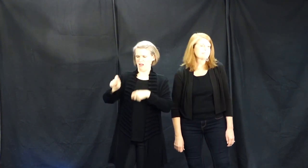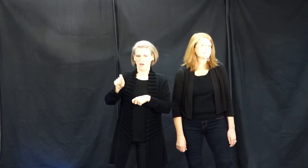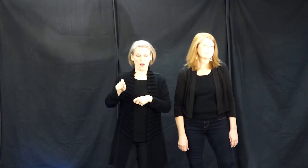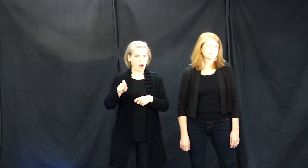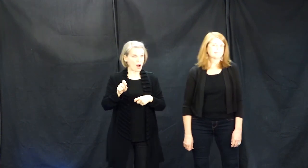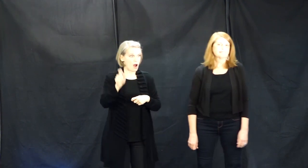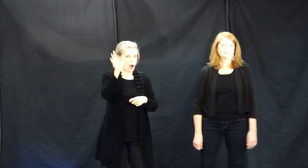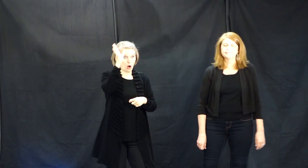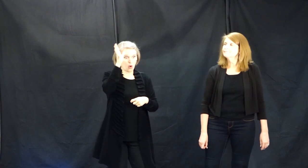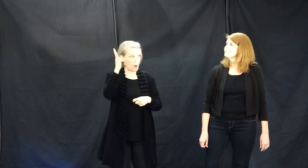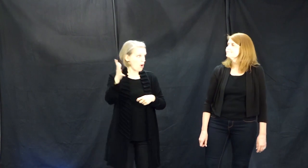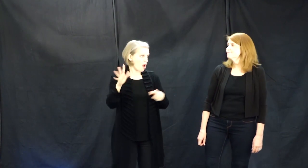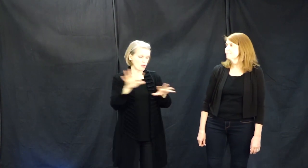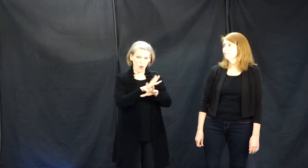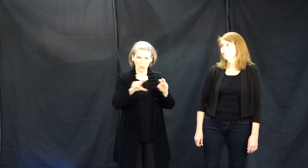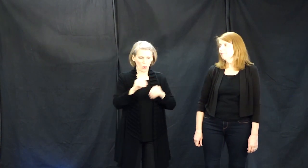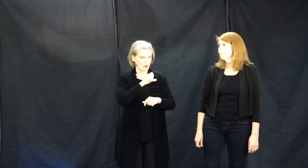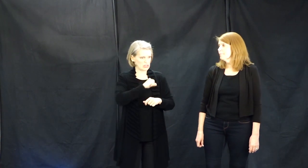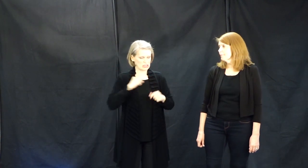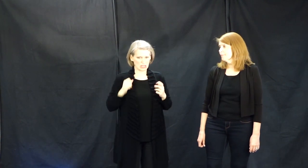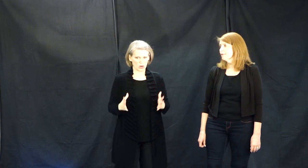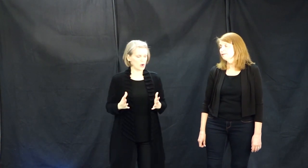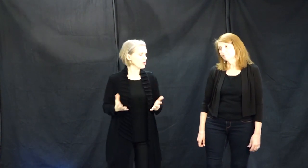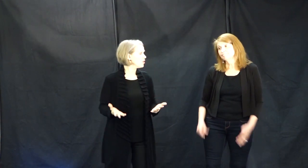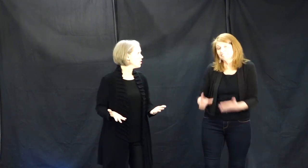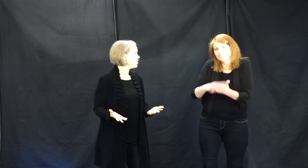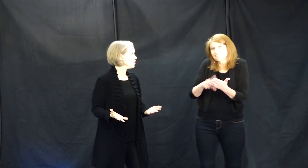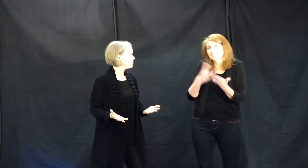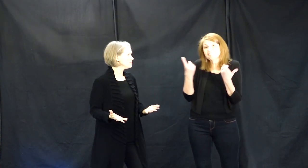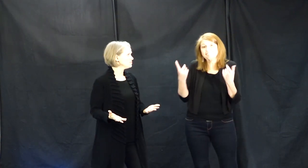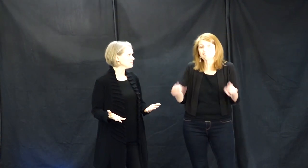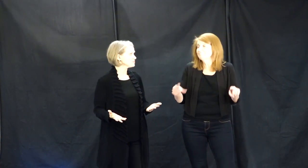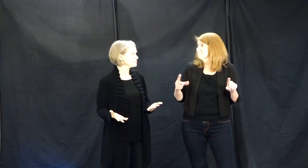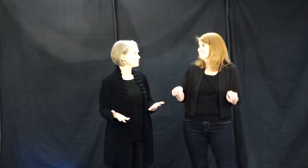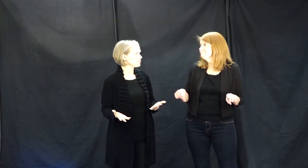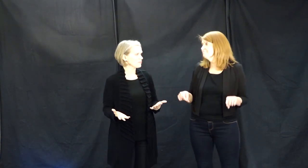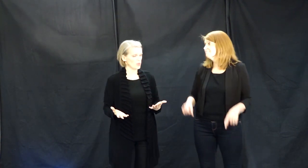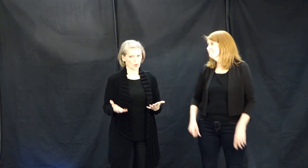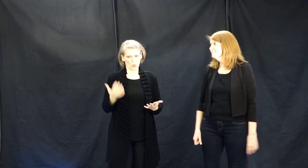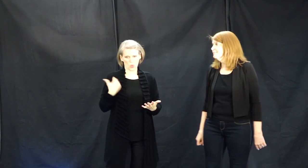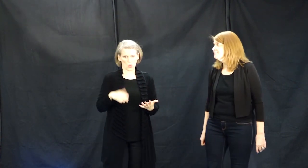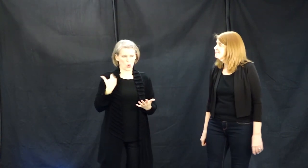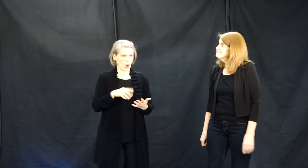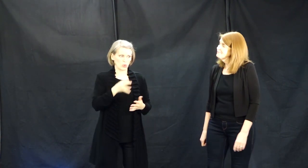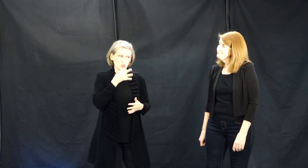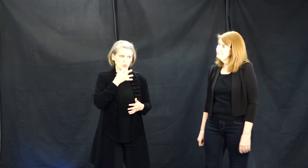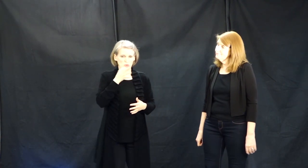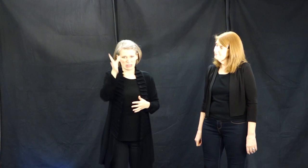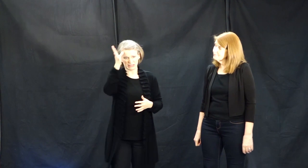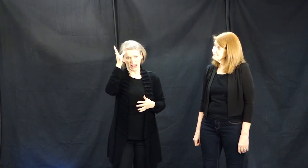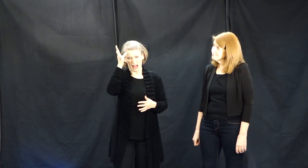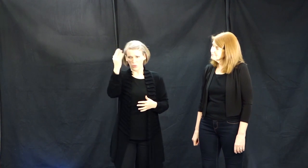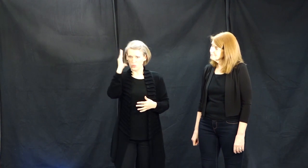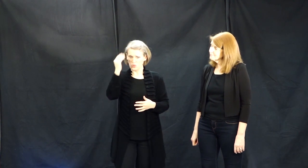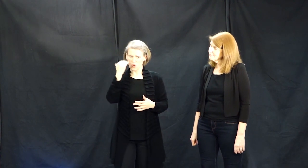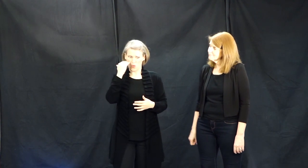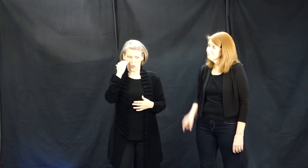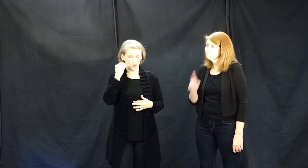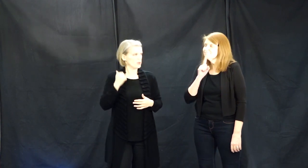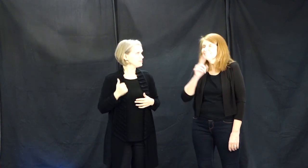Grandpa just lost his seat in the Senate. Sometimes that's how it goes. Daddy's gonna find out any minute. I'm sure he